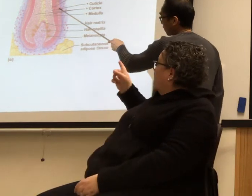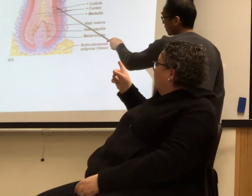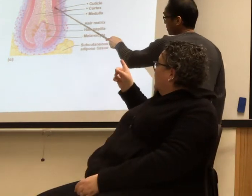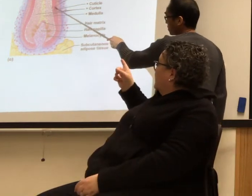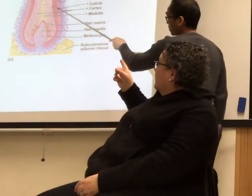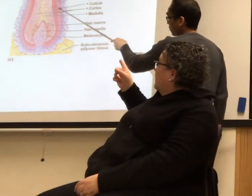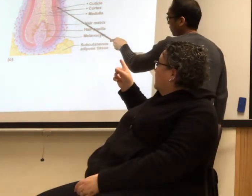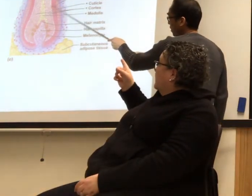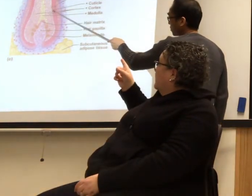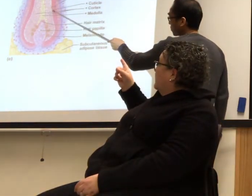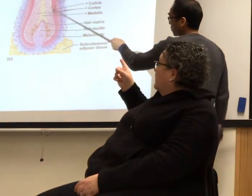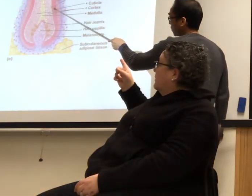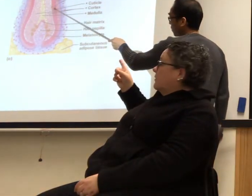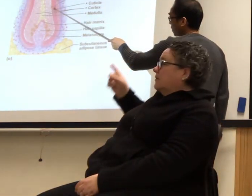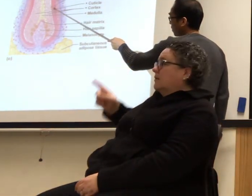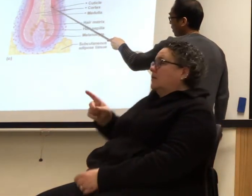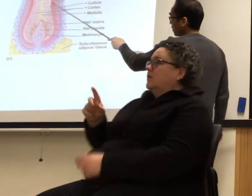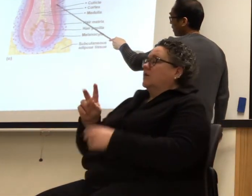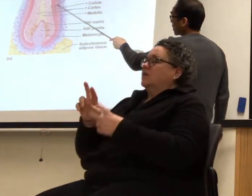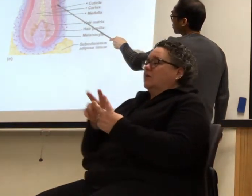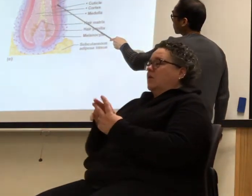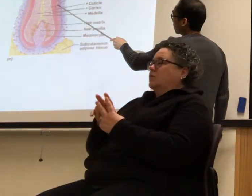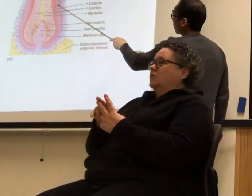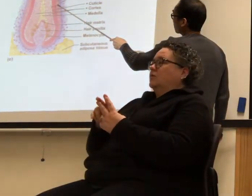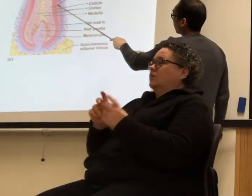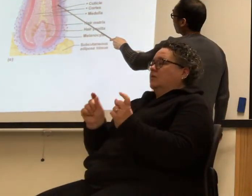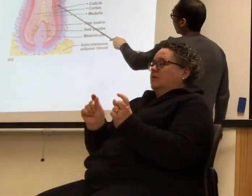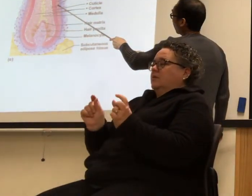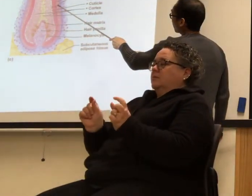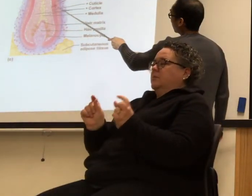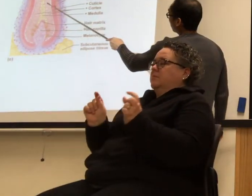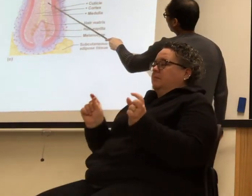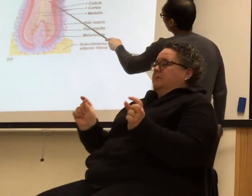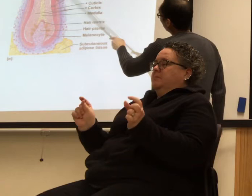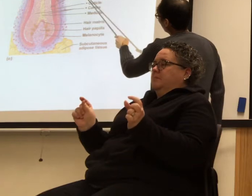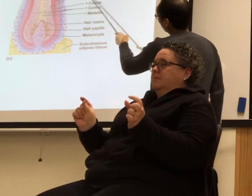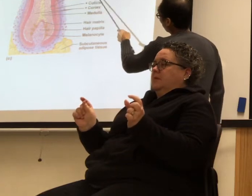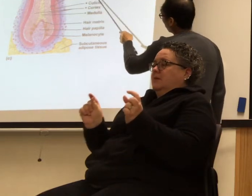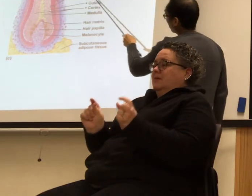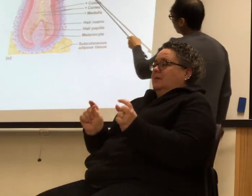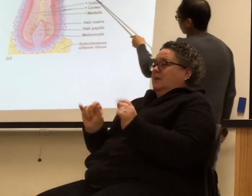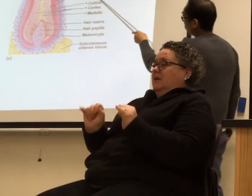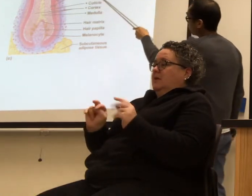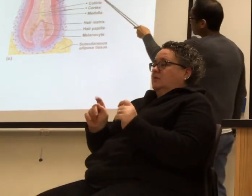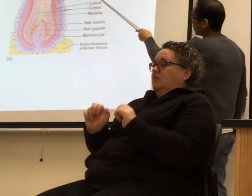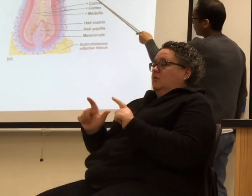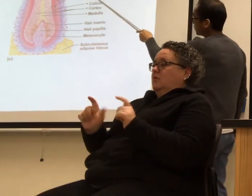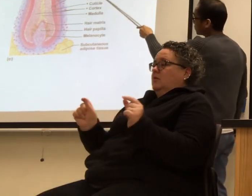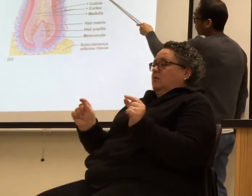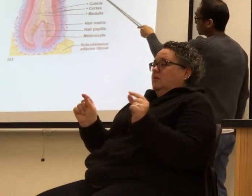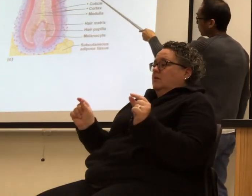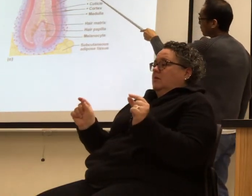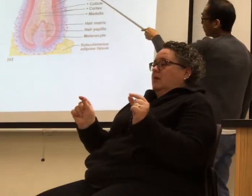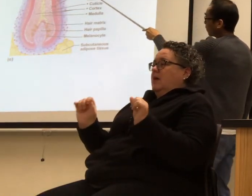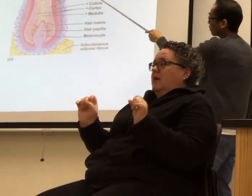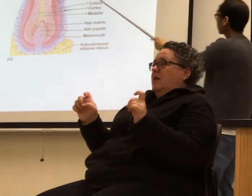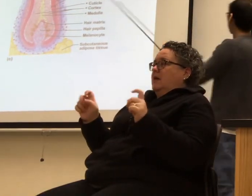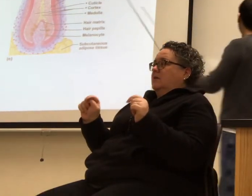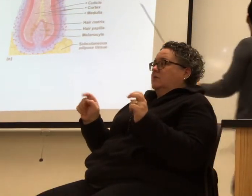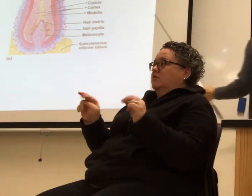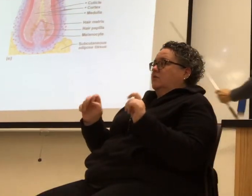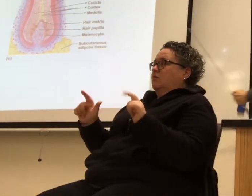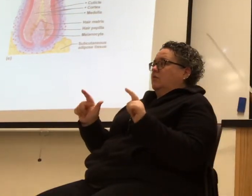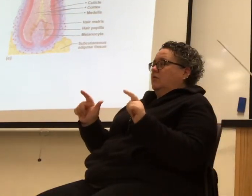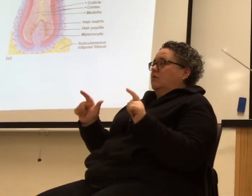and right there, these two, the internal and the external. And they're both called epithelial root sheath, these terms right there.